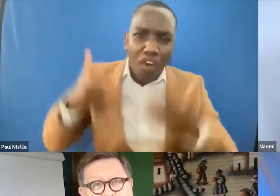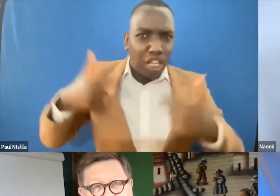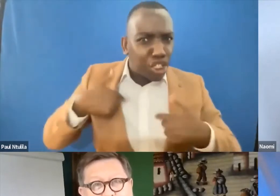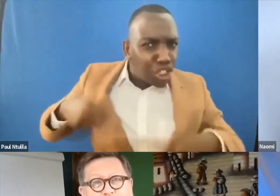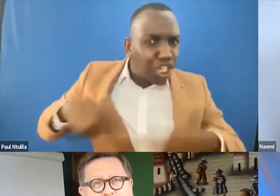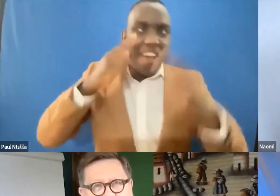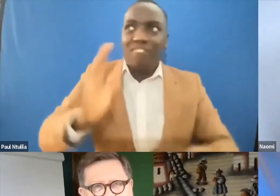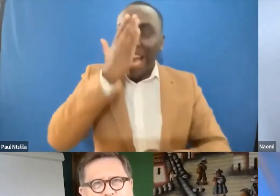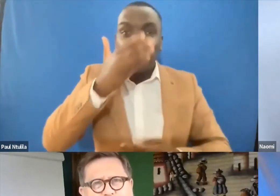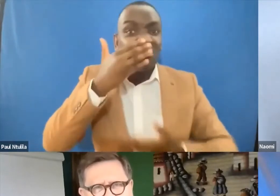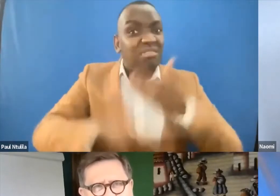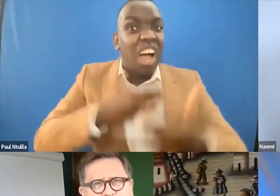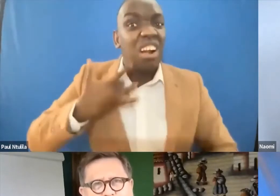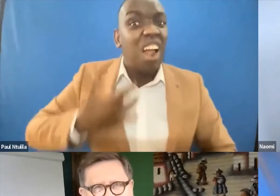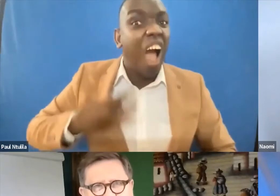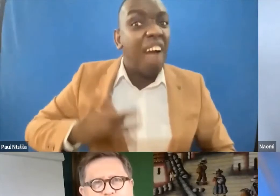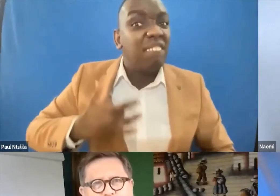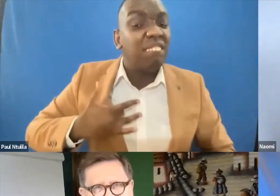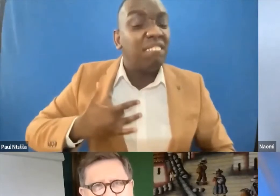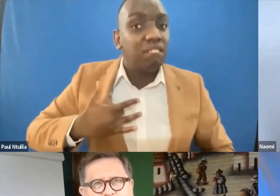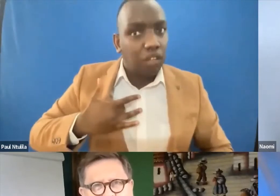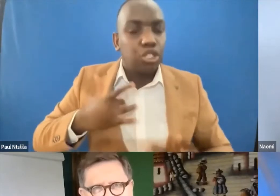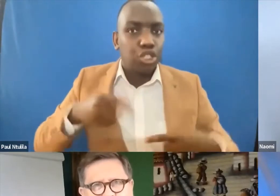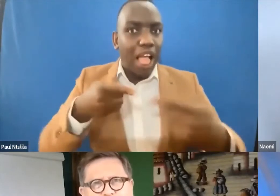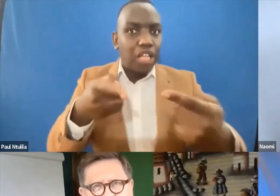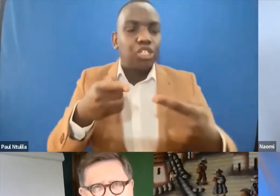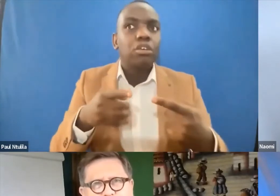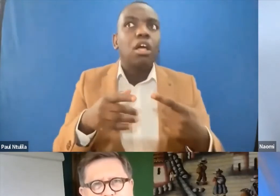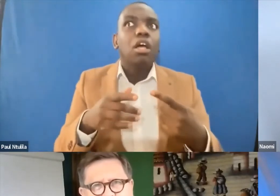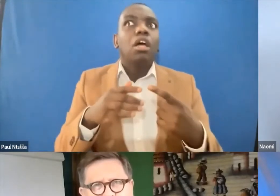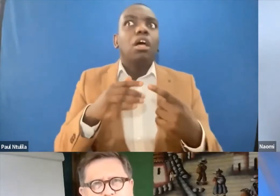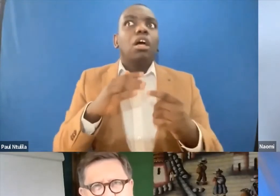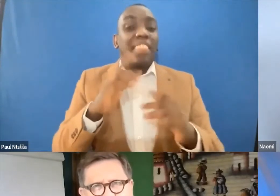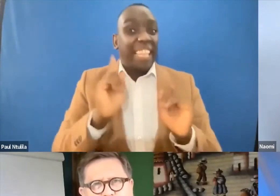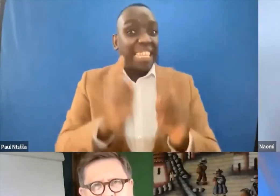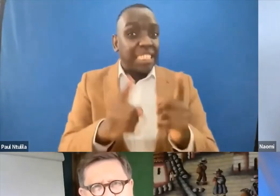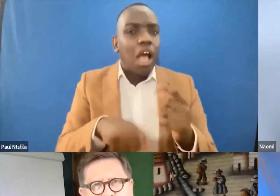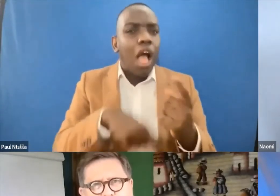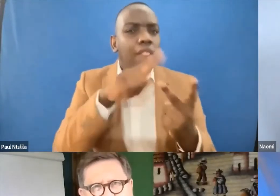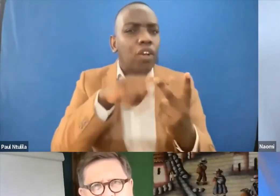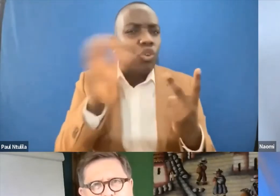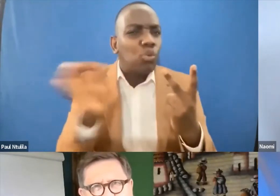from them to face these challenges head on all the way through our lives.